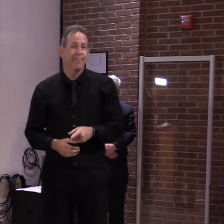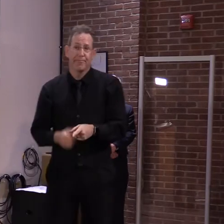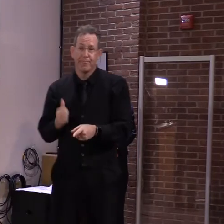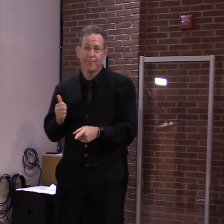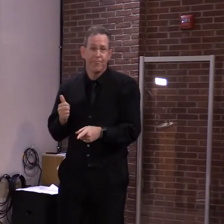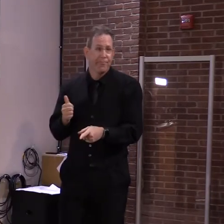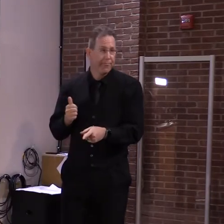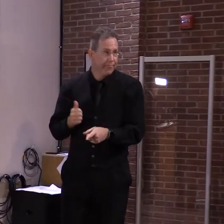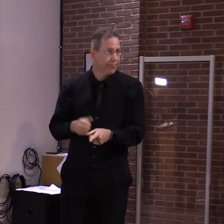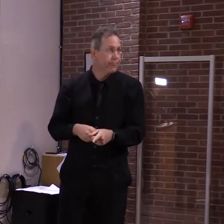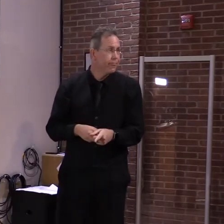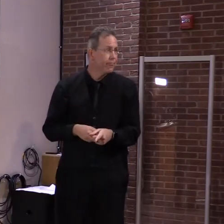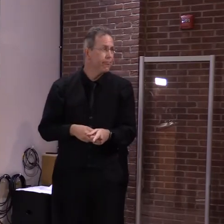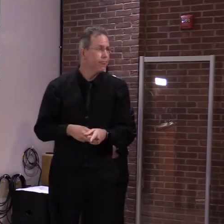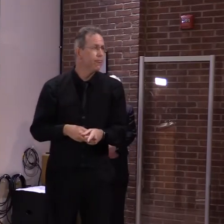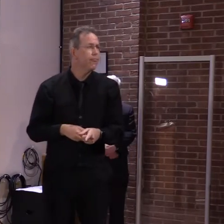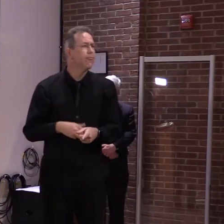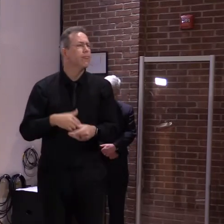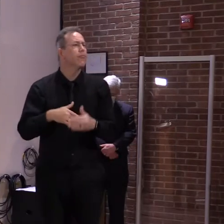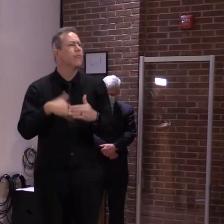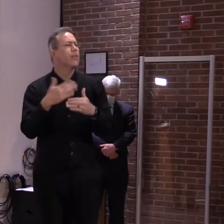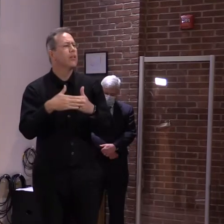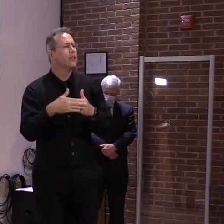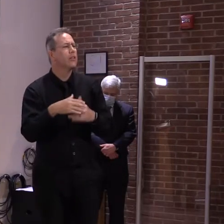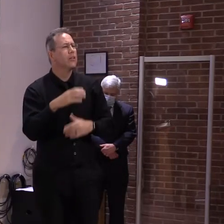Greg Lamoureux, the County Courier.